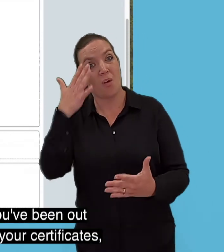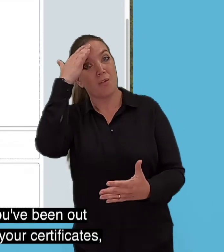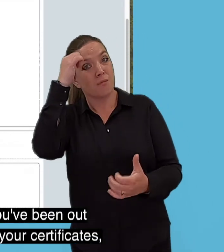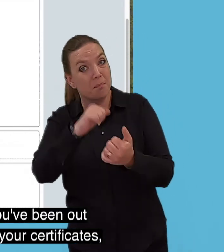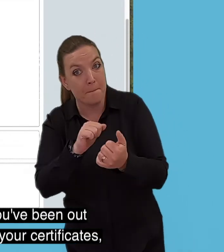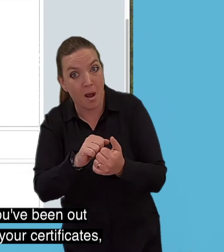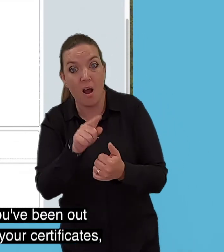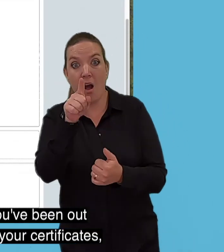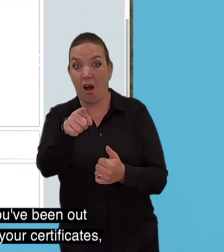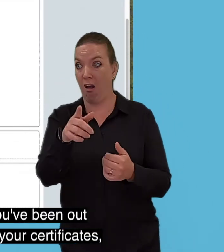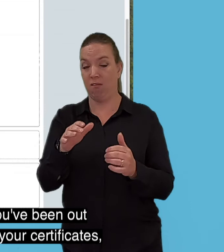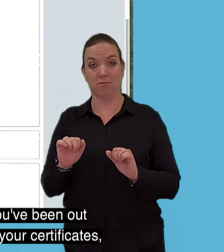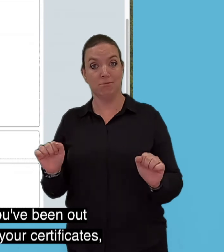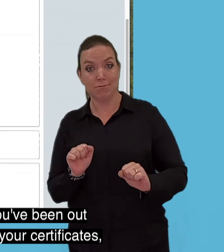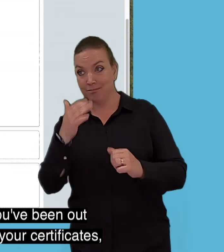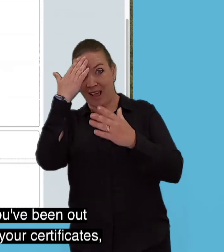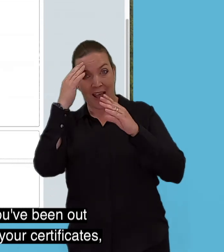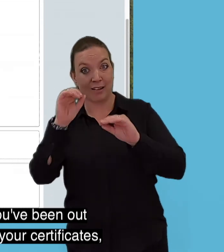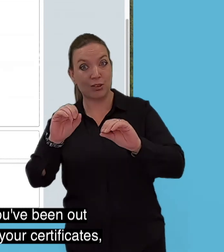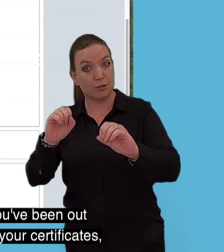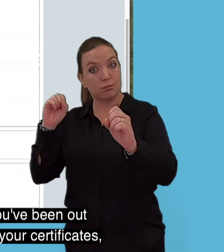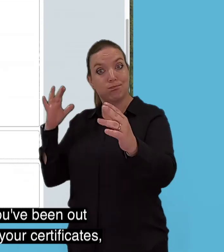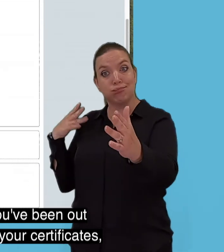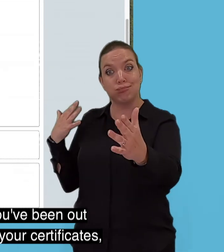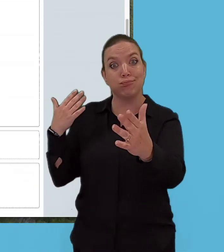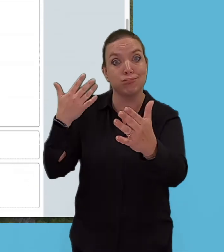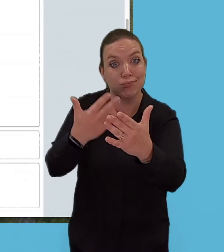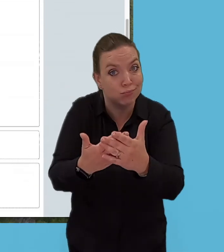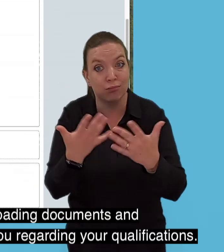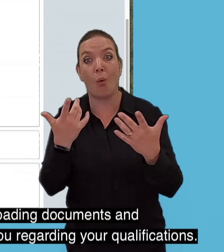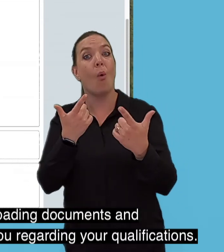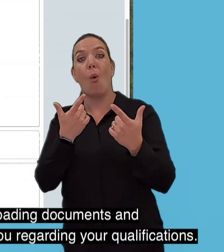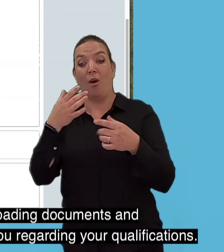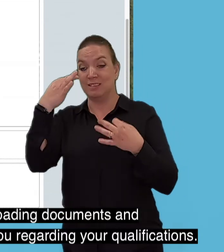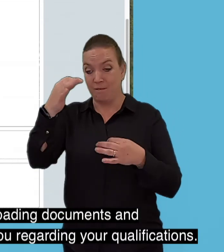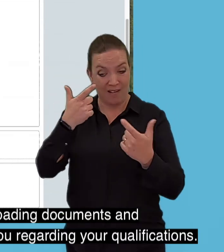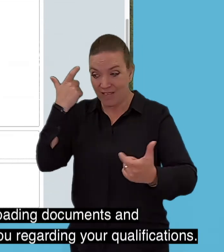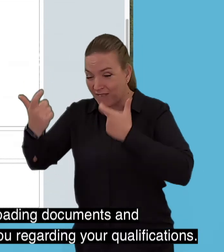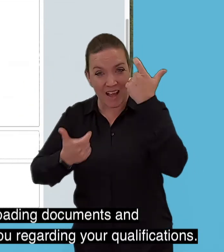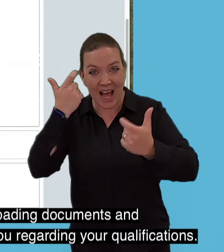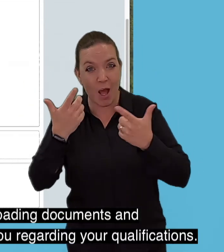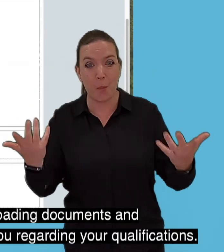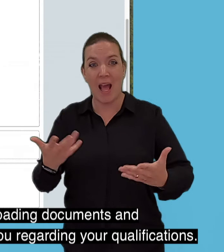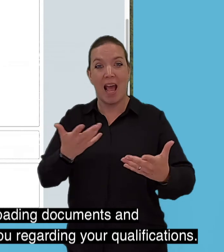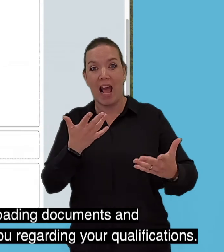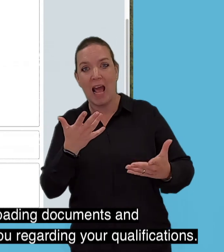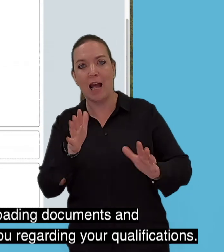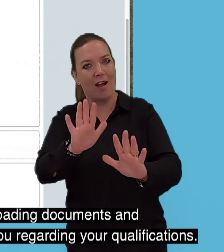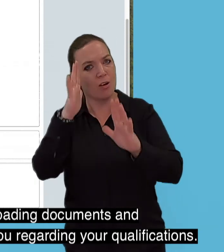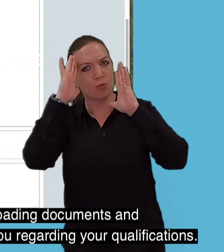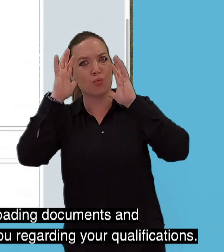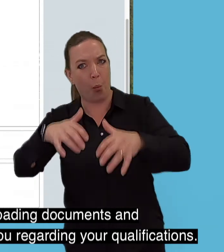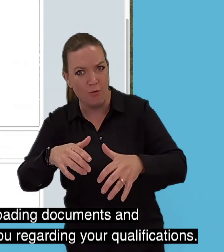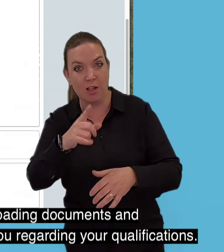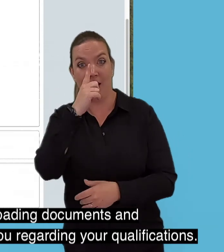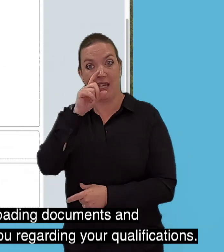Again, there's no need to worry if you've been out of education for a while and can't find your certificates. You can submit your application without uploading documents, and